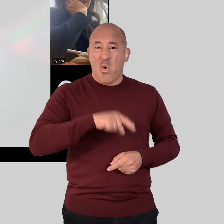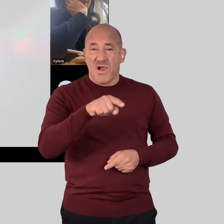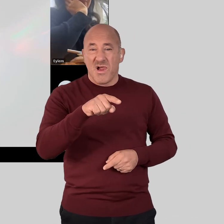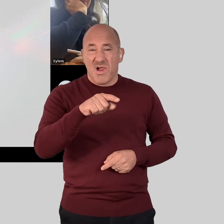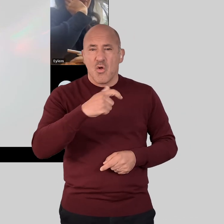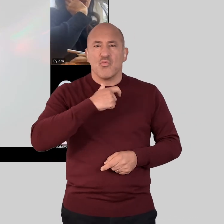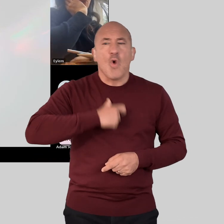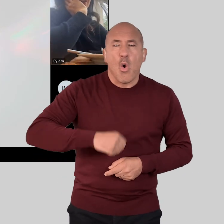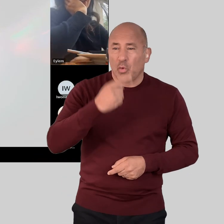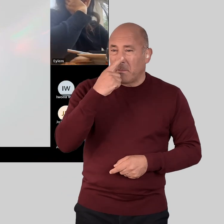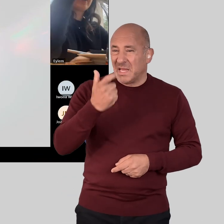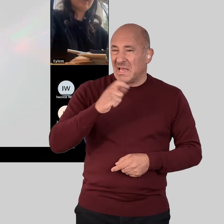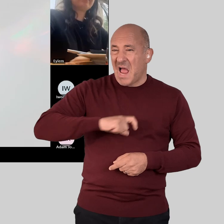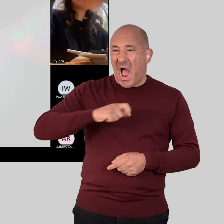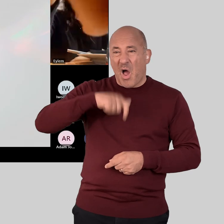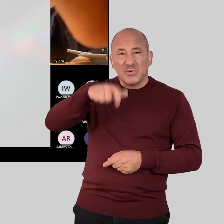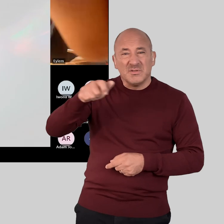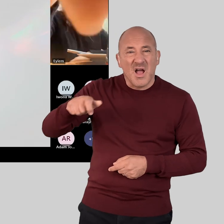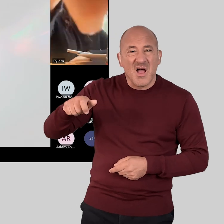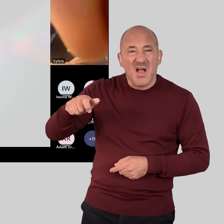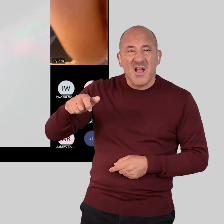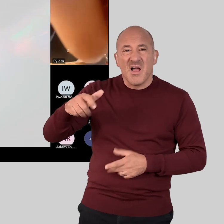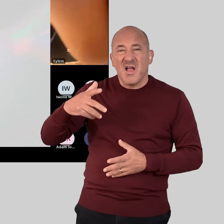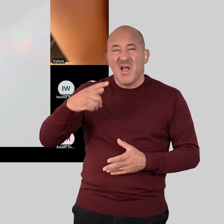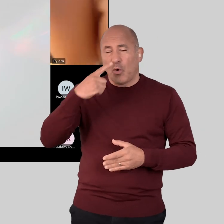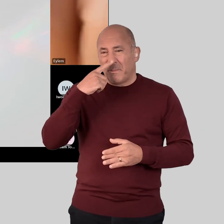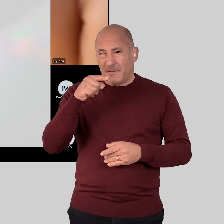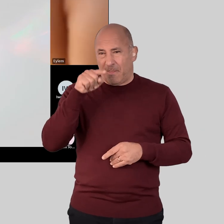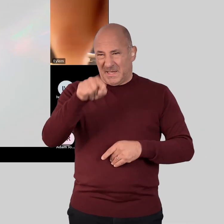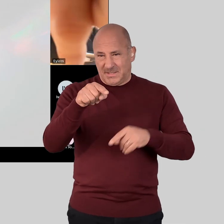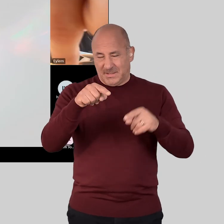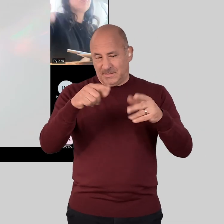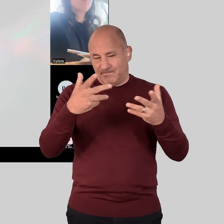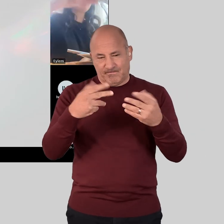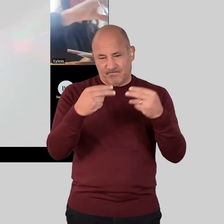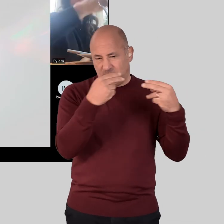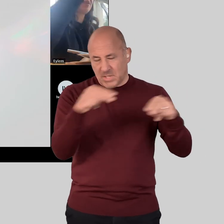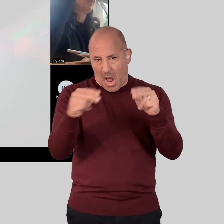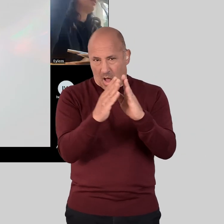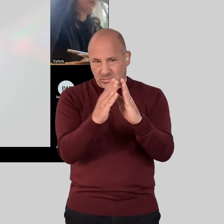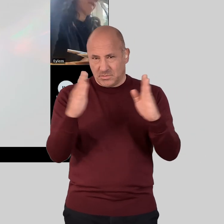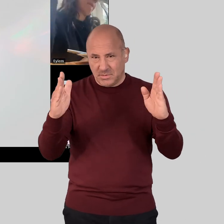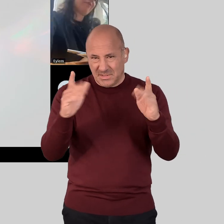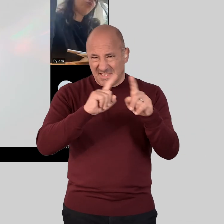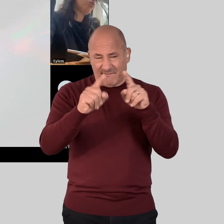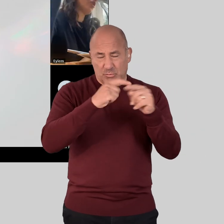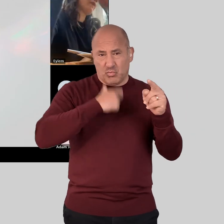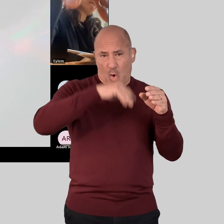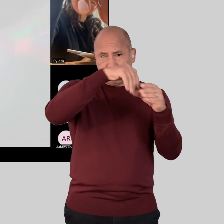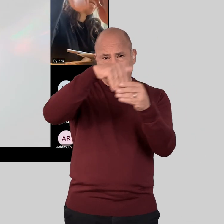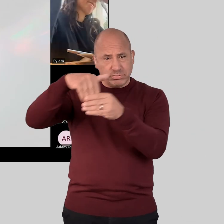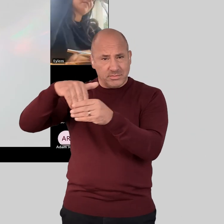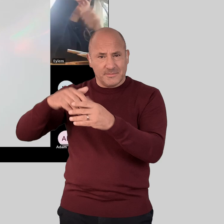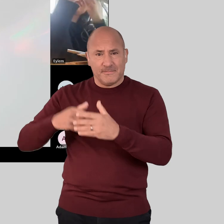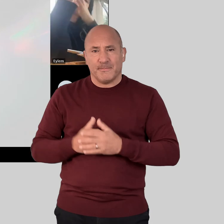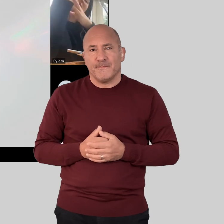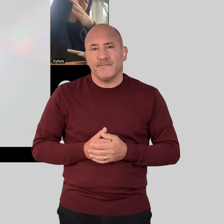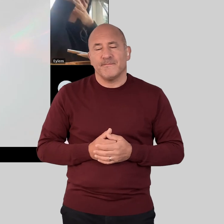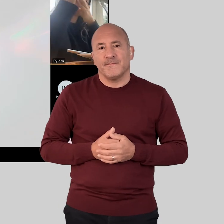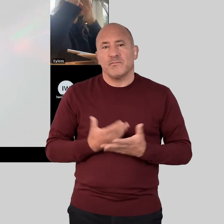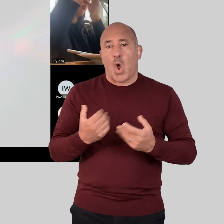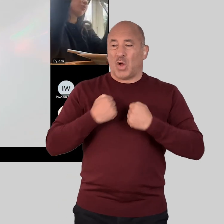Feelings of ownership changing depending on the role. And by roles, this could be characters, it could be roles within a